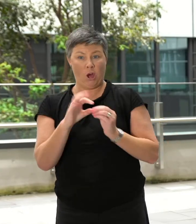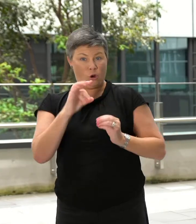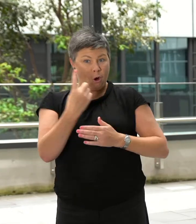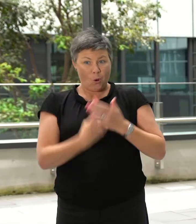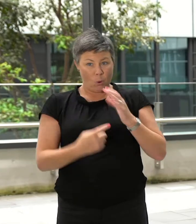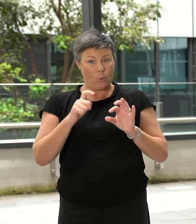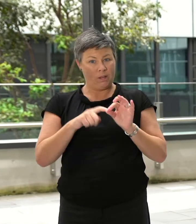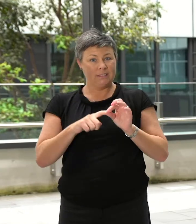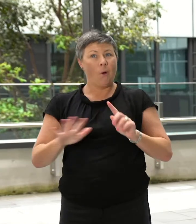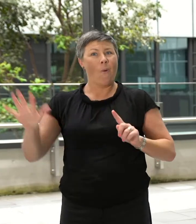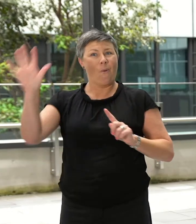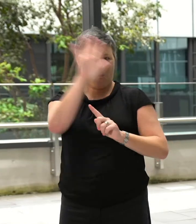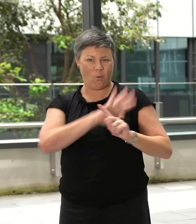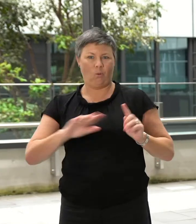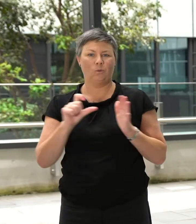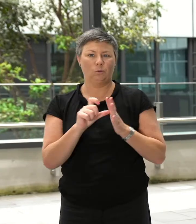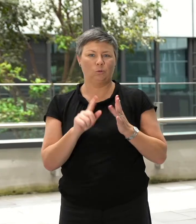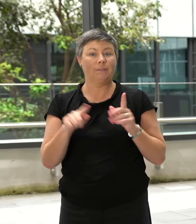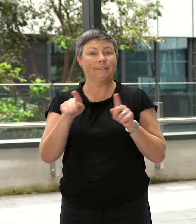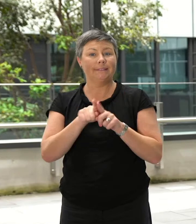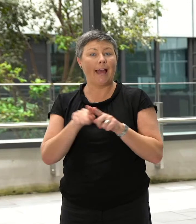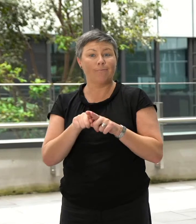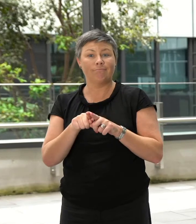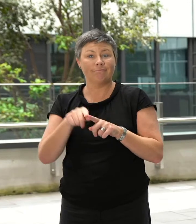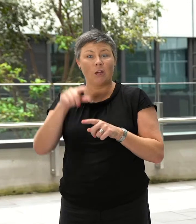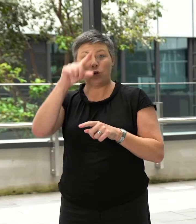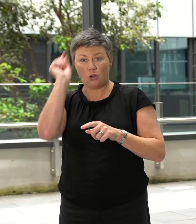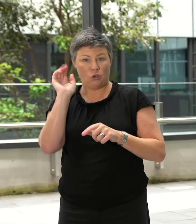and the Commonwealth is doing this in aged care as well.